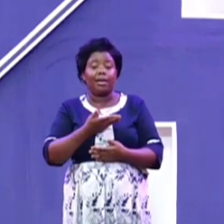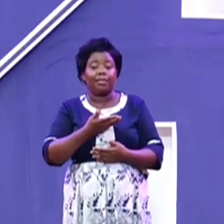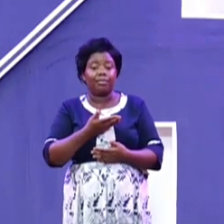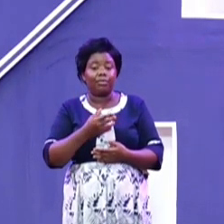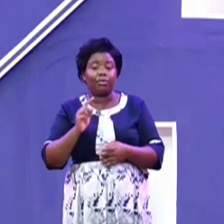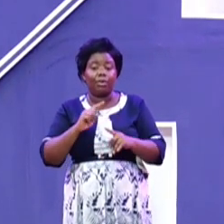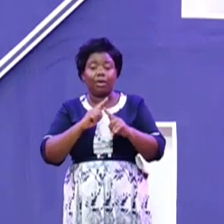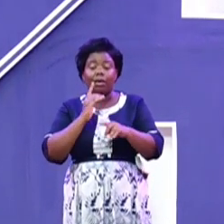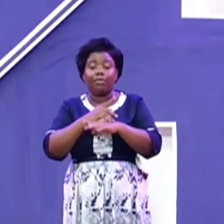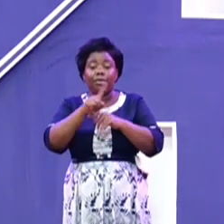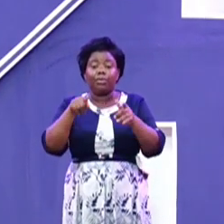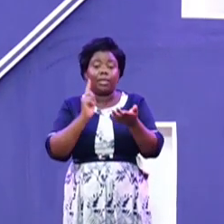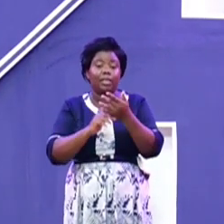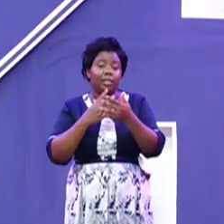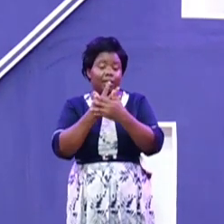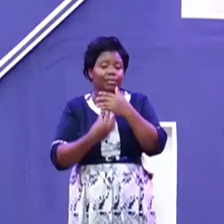after they